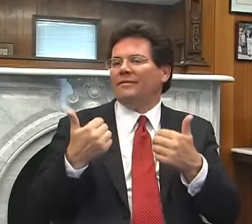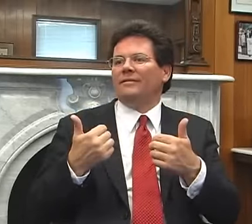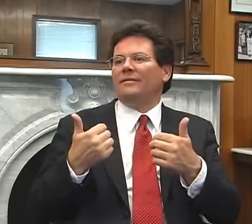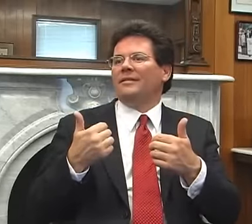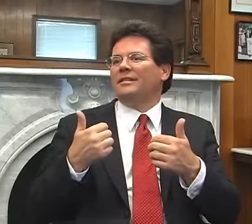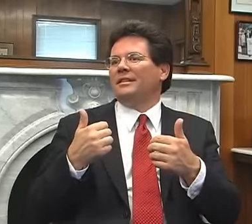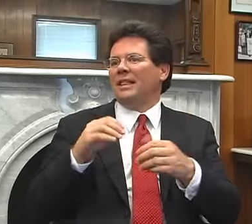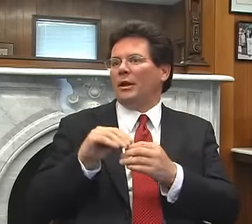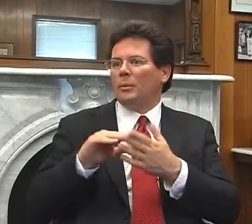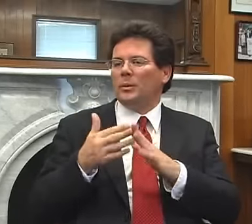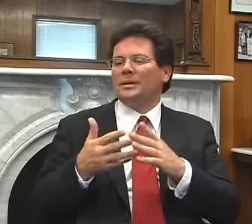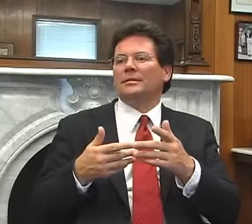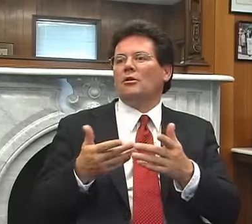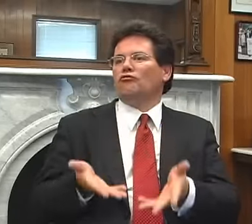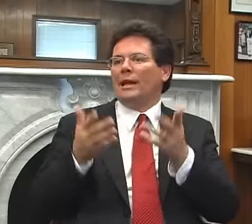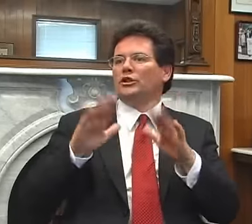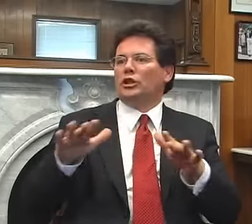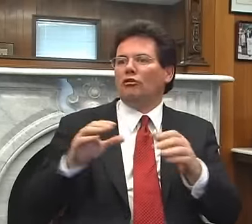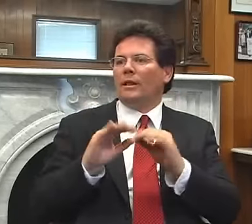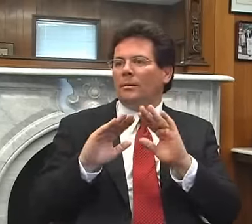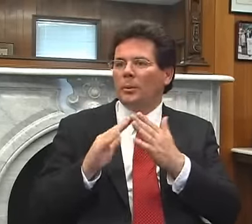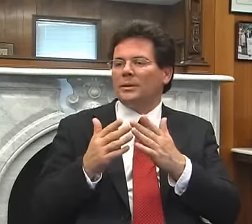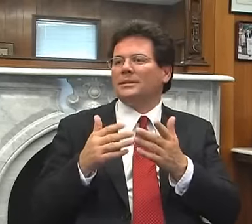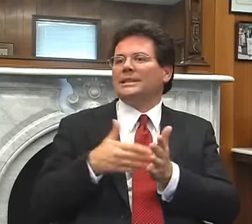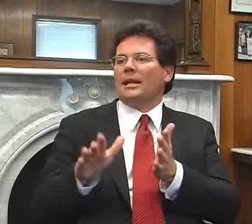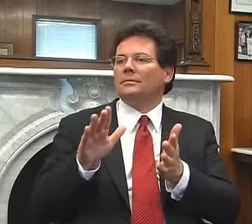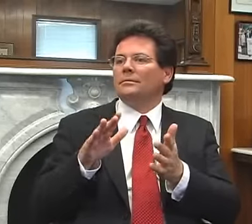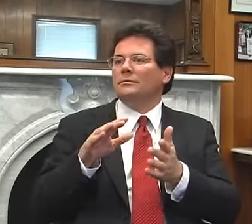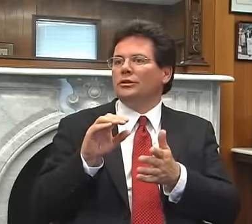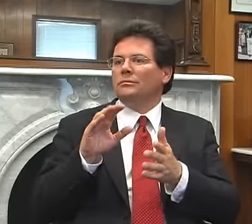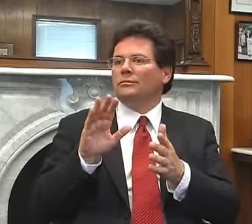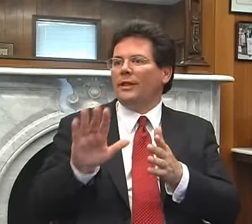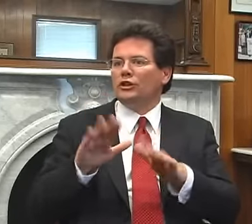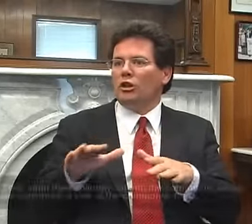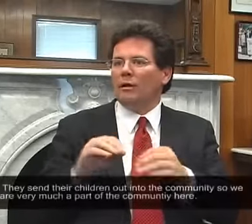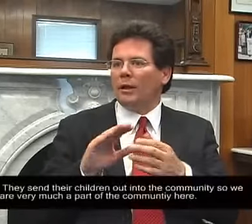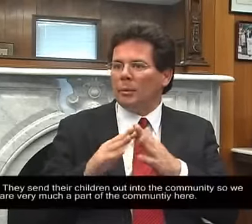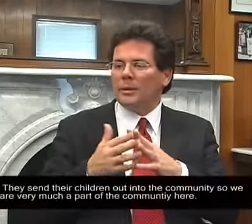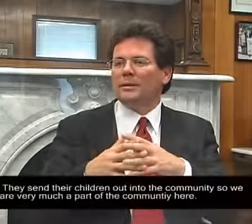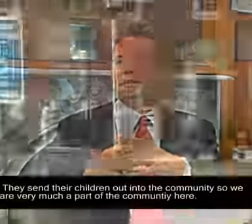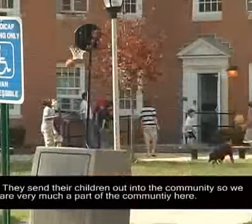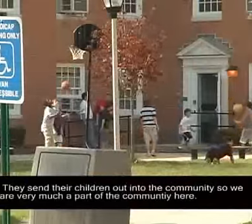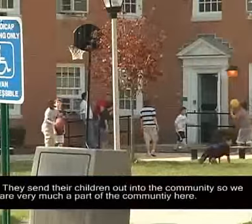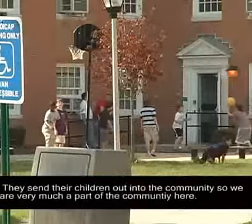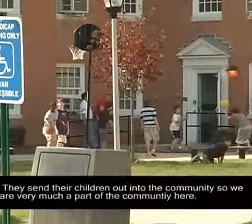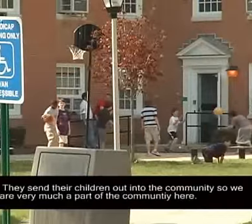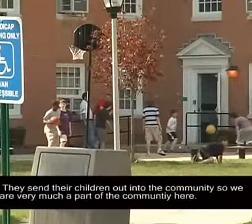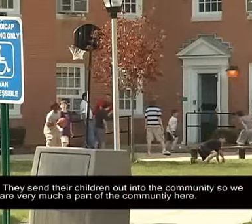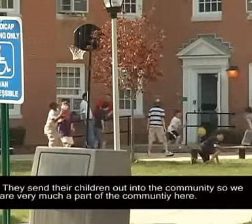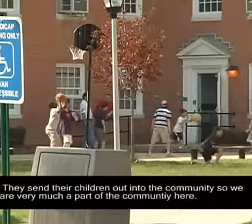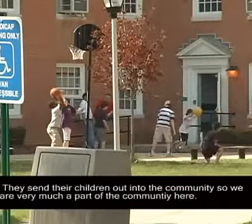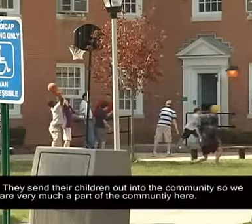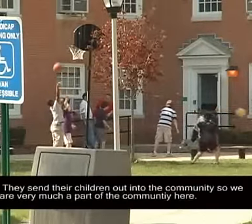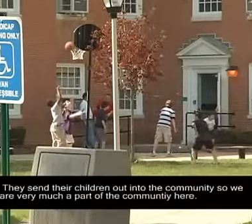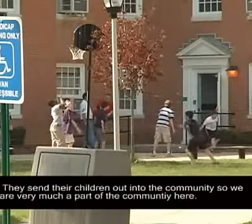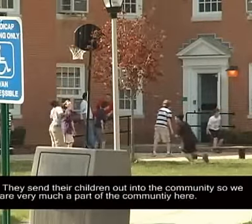here that actually live in the community. They raise their children in the community. They send their children out into the community. So we're very much a